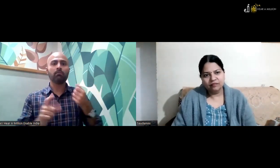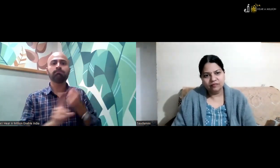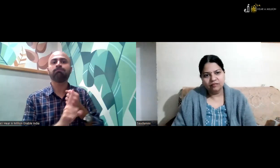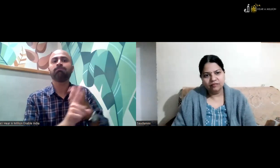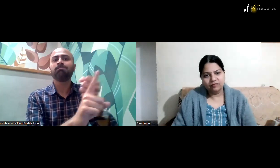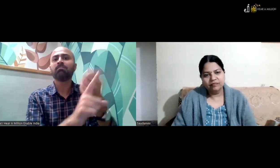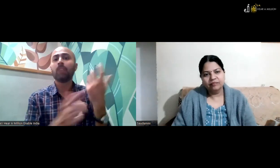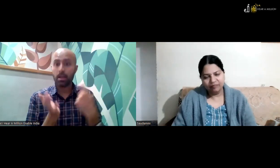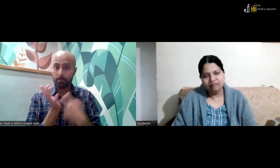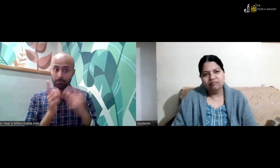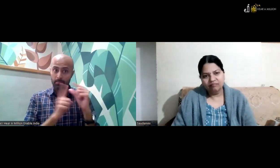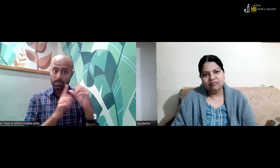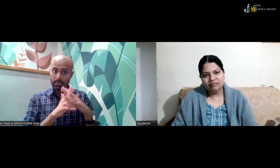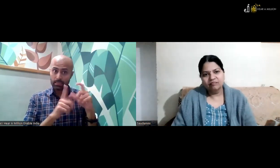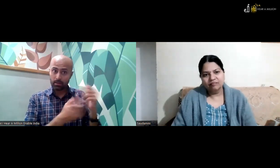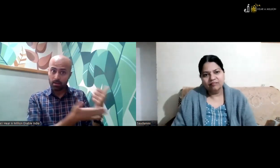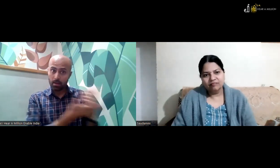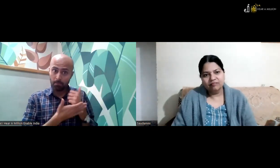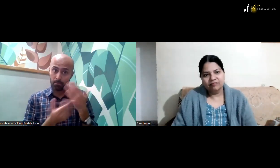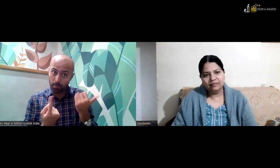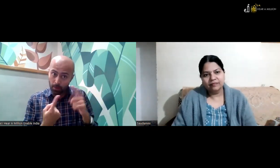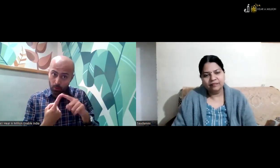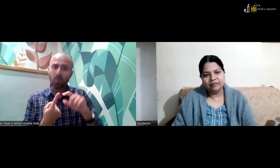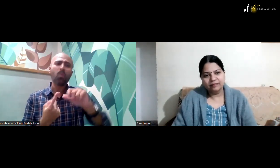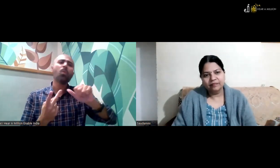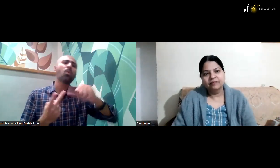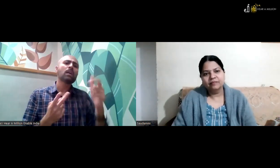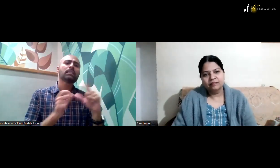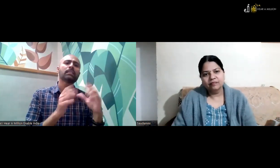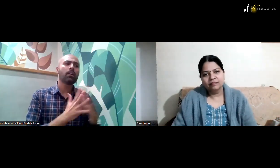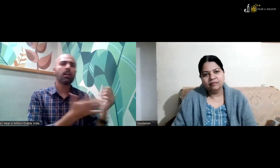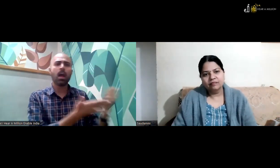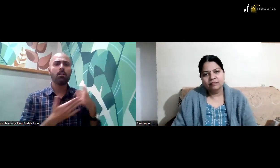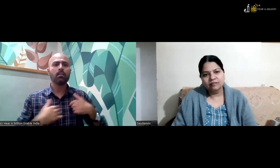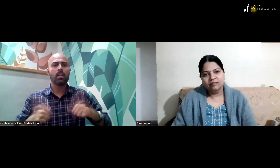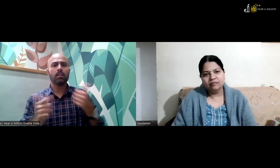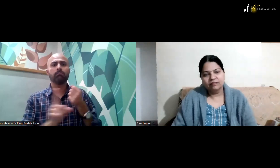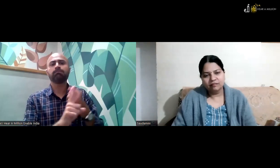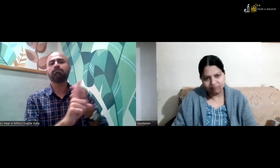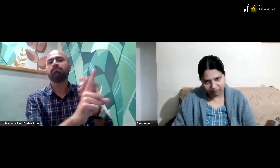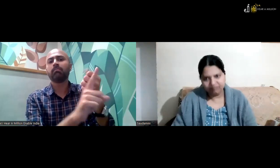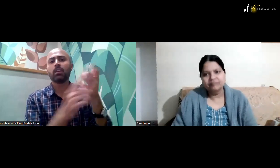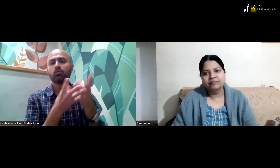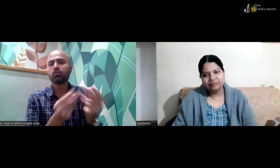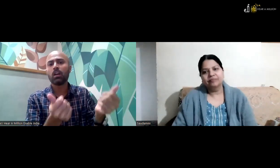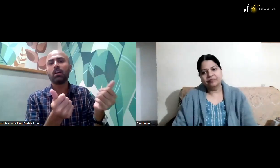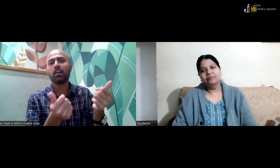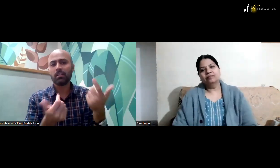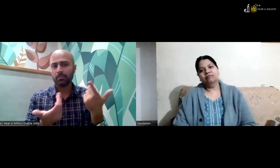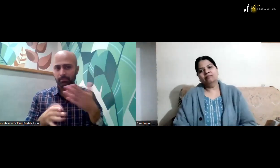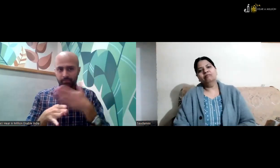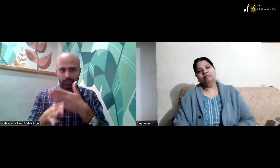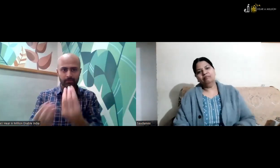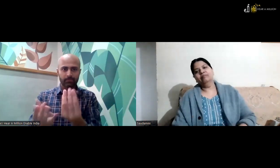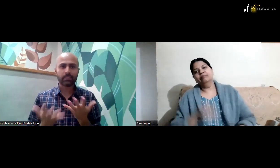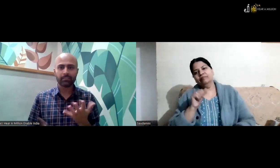by themselves so that they can move ahead in their journey of succeeding regarding this getting the insurance or driving